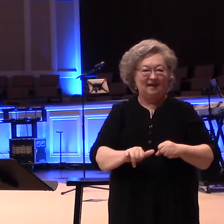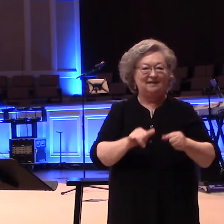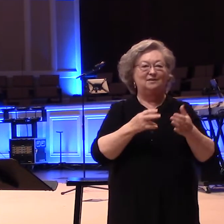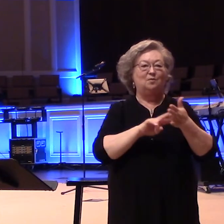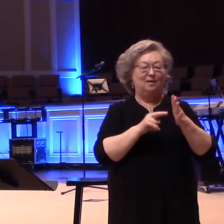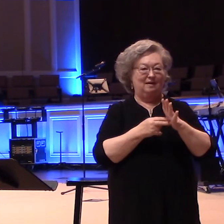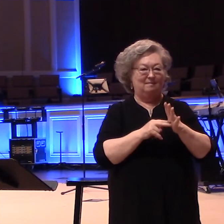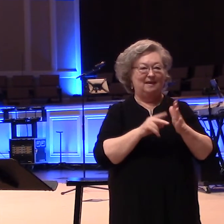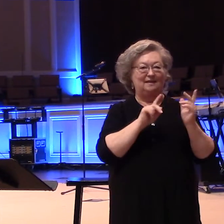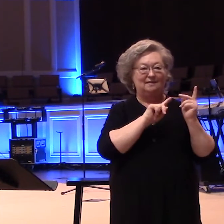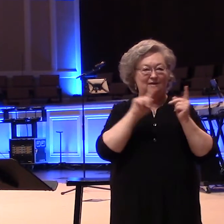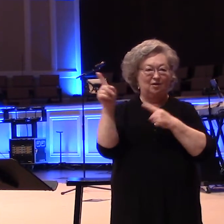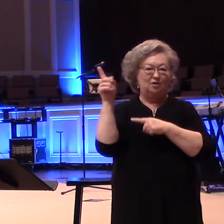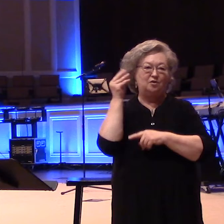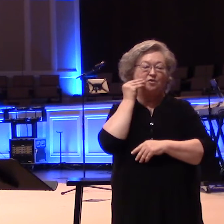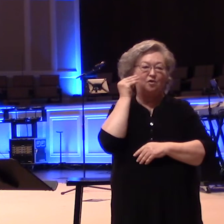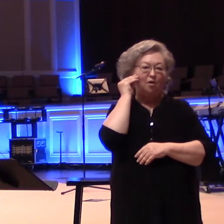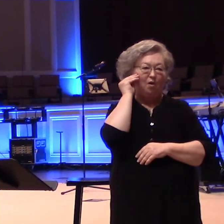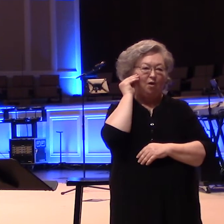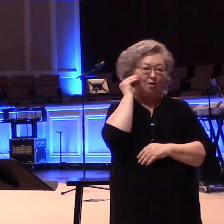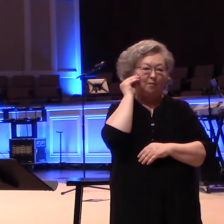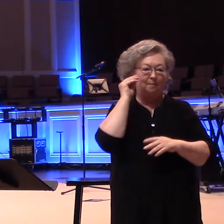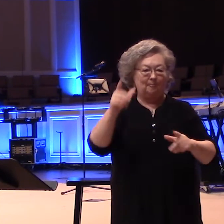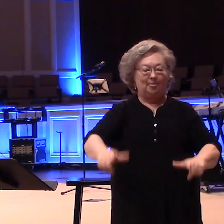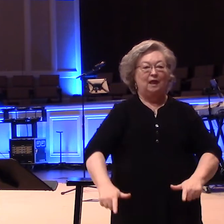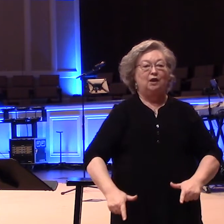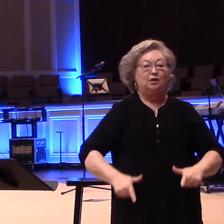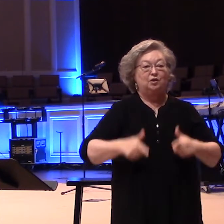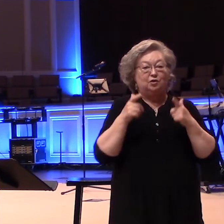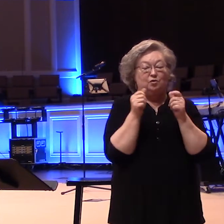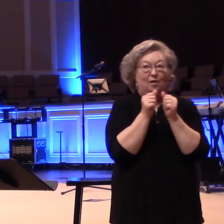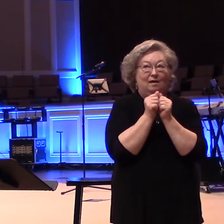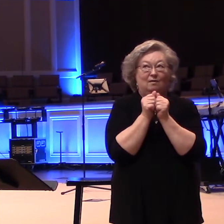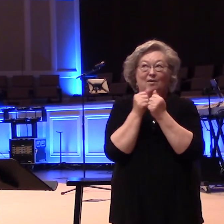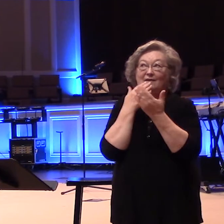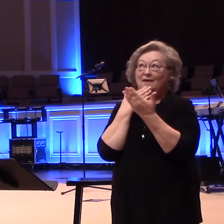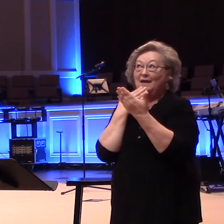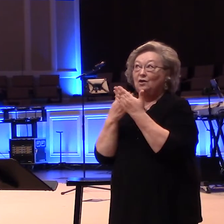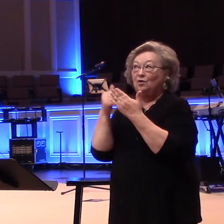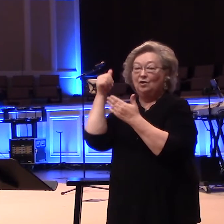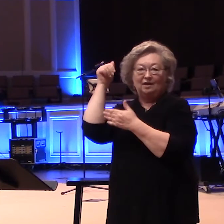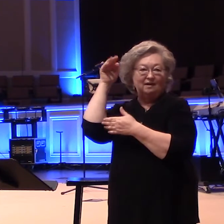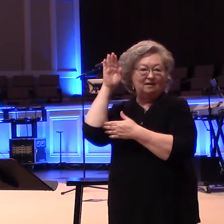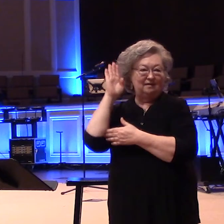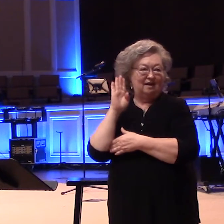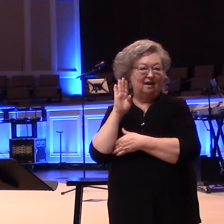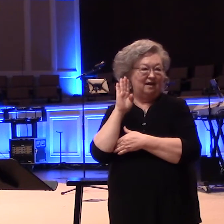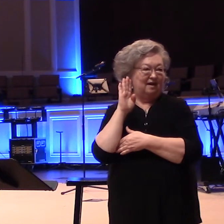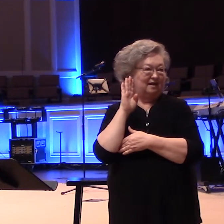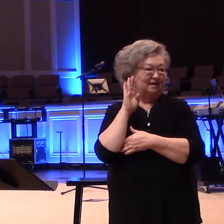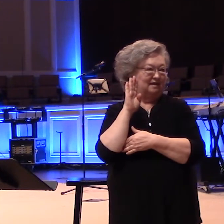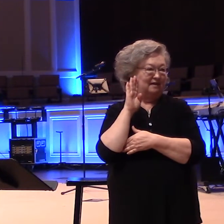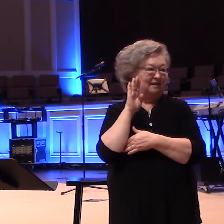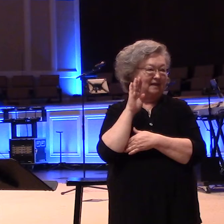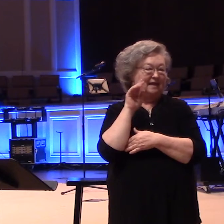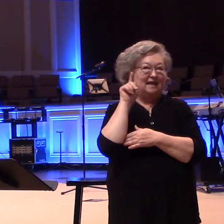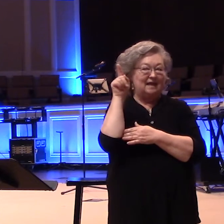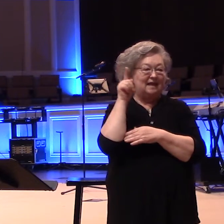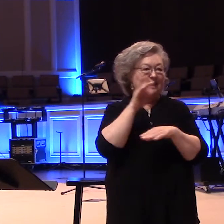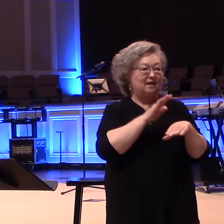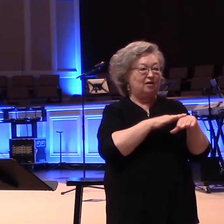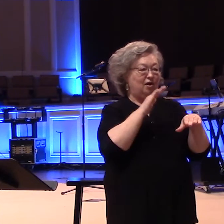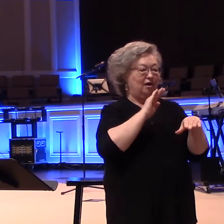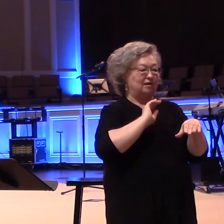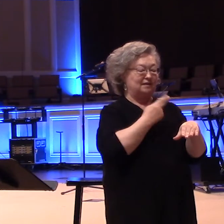To come home, to dwell with a good God who calls us to be a part of his family